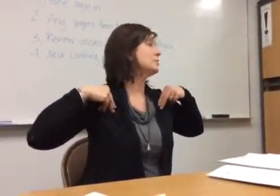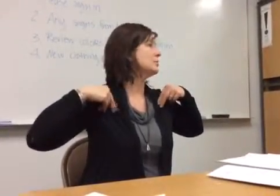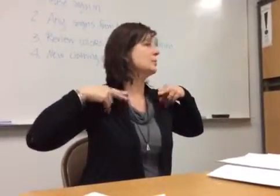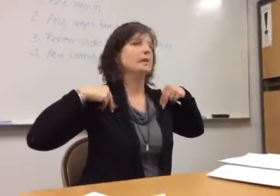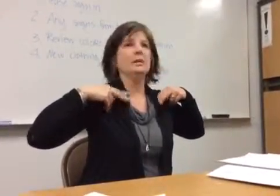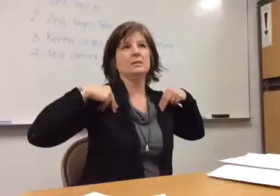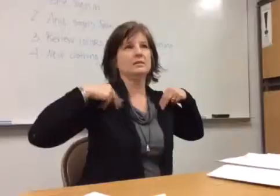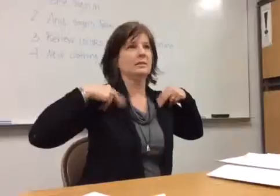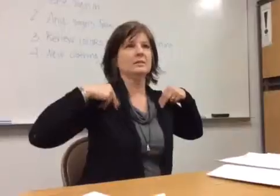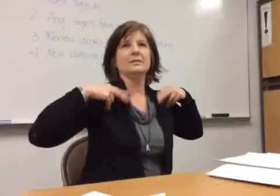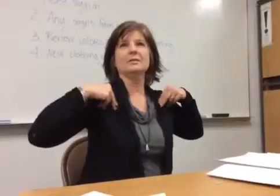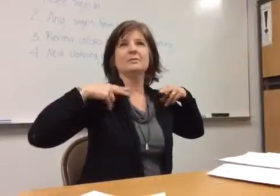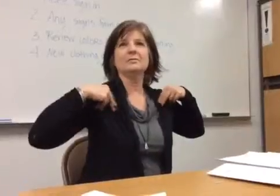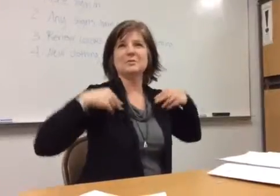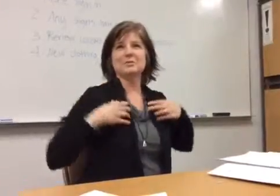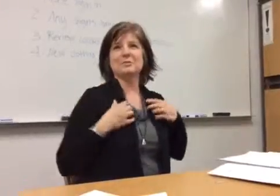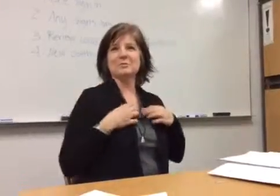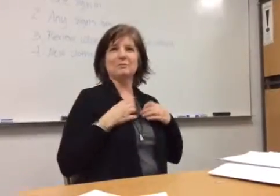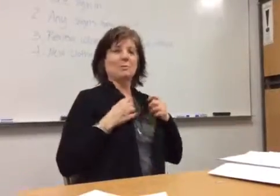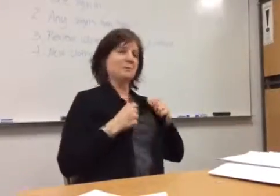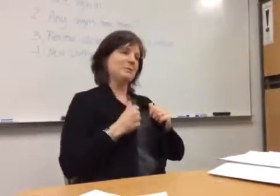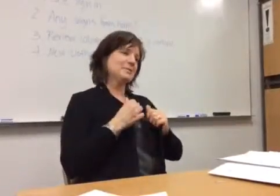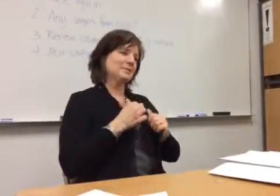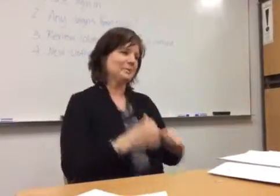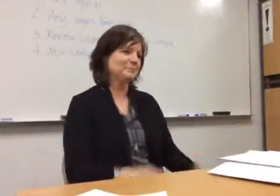During the 80s, 90s, I don't know, we used to always wear farmer bibs.